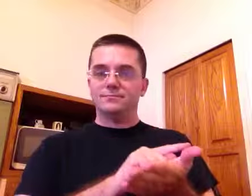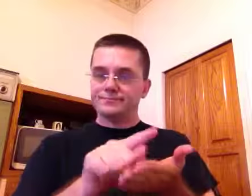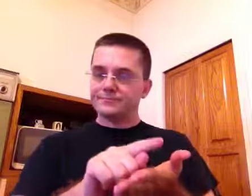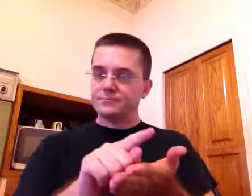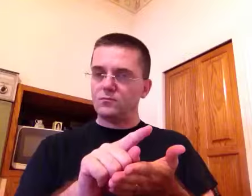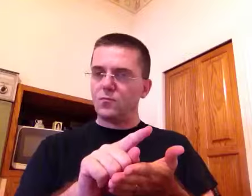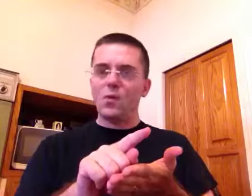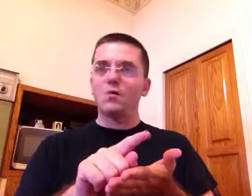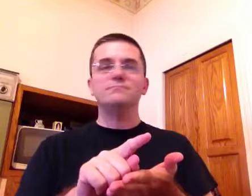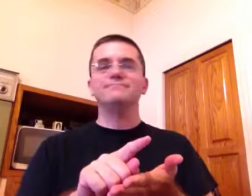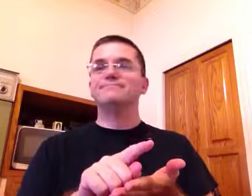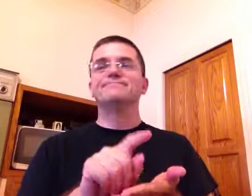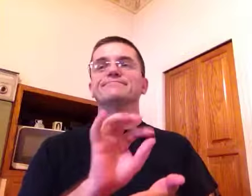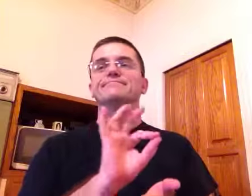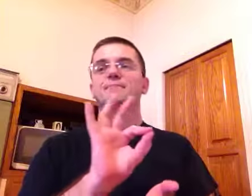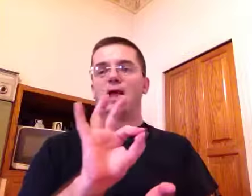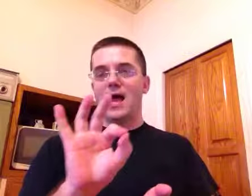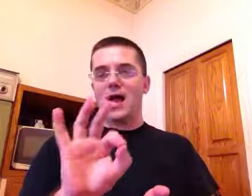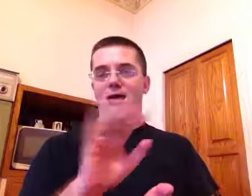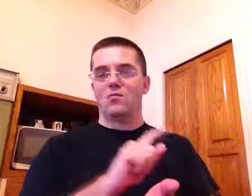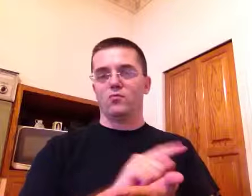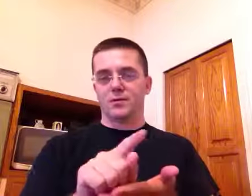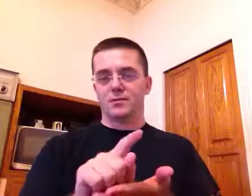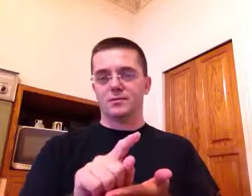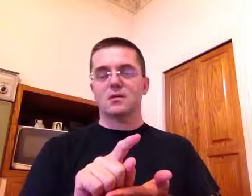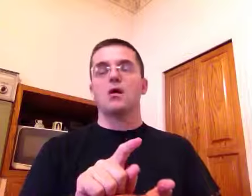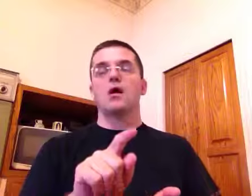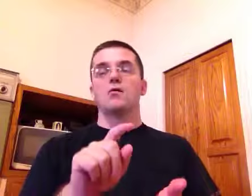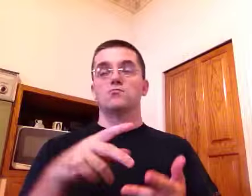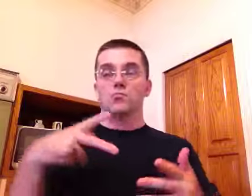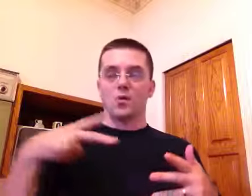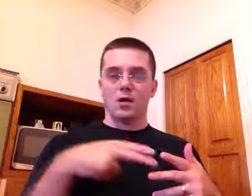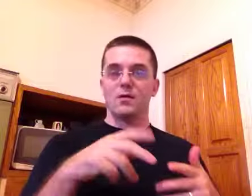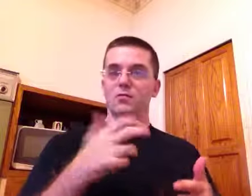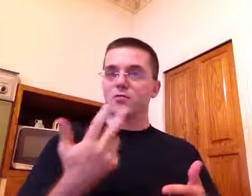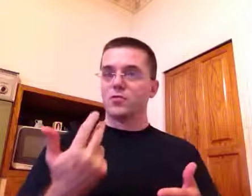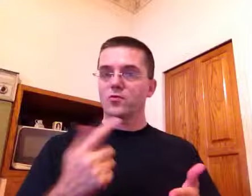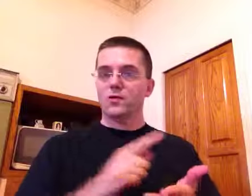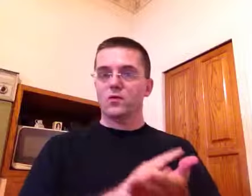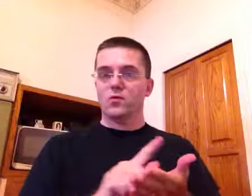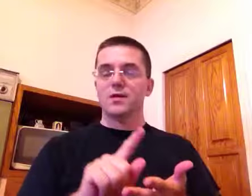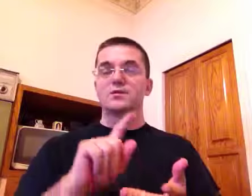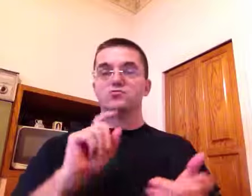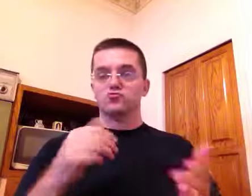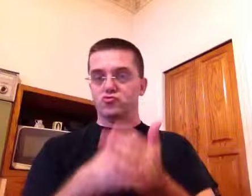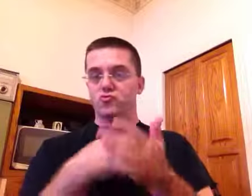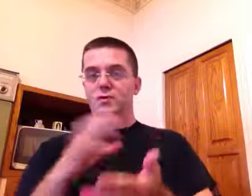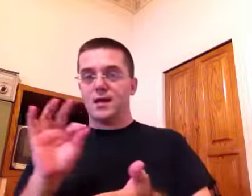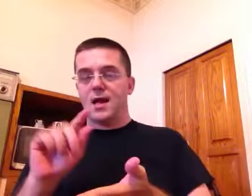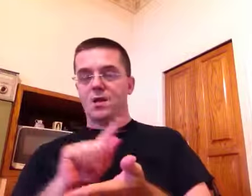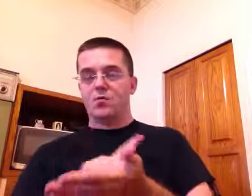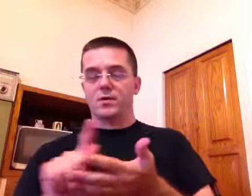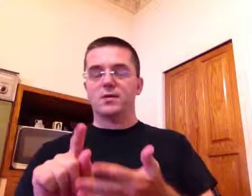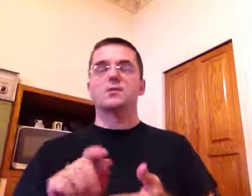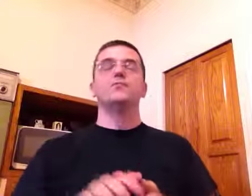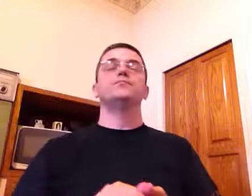a new online experience with tools that make coordinating a class, wow, this is incredible.